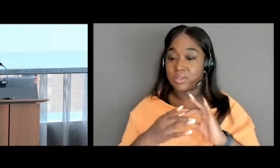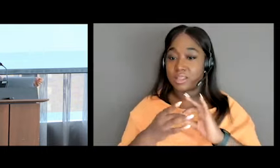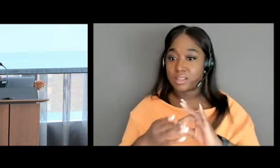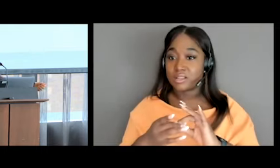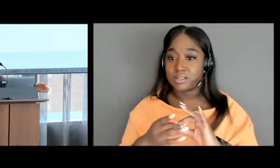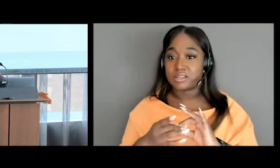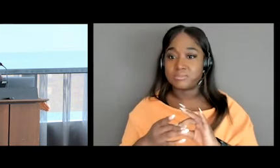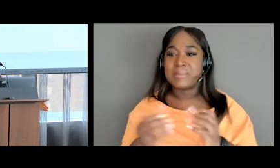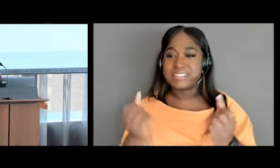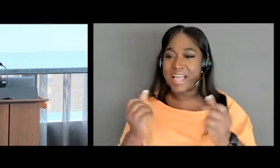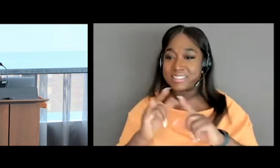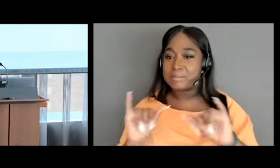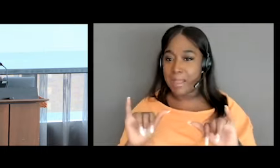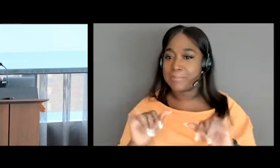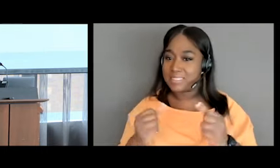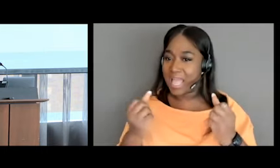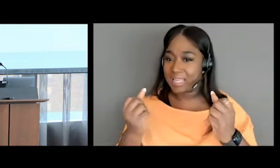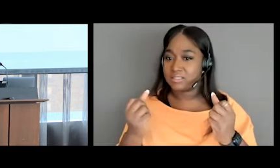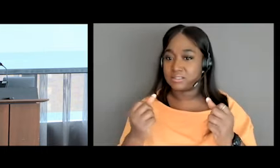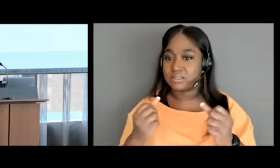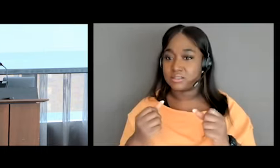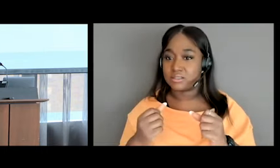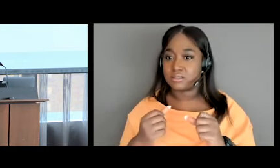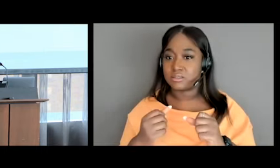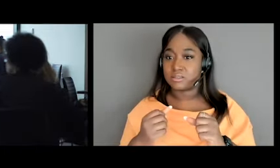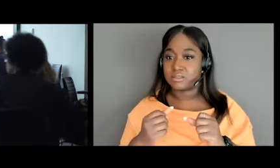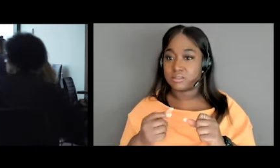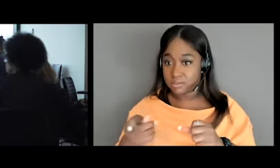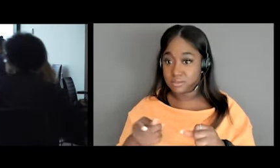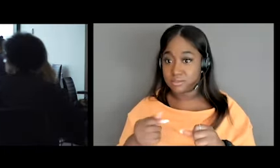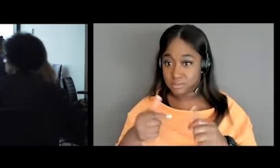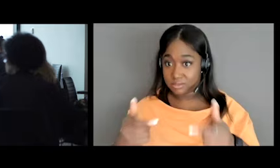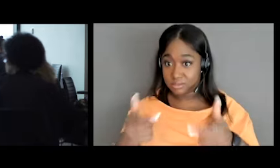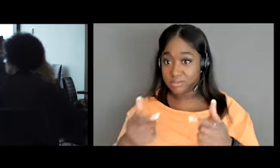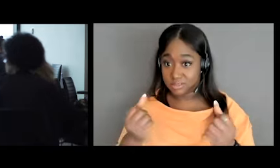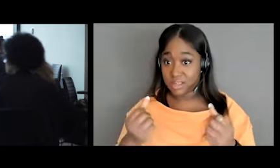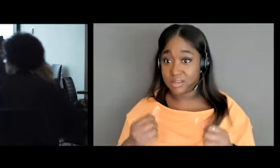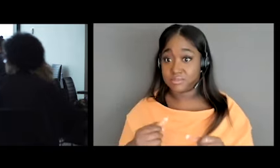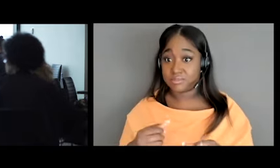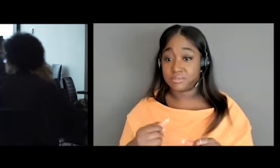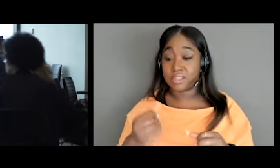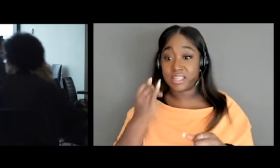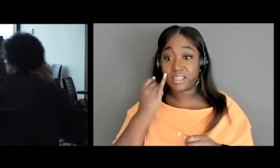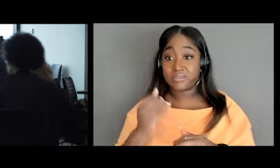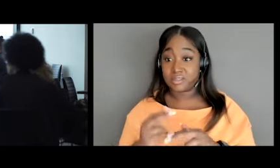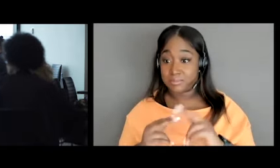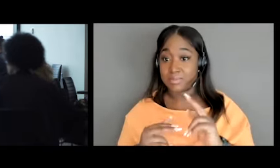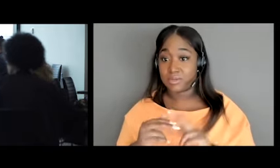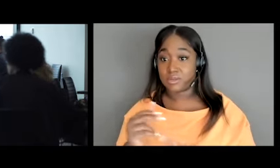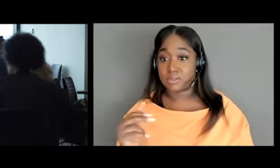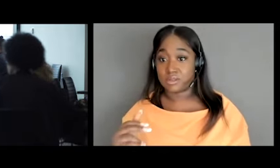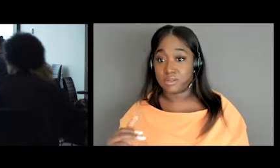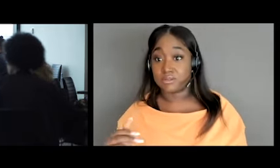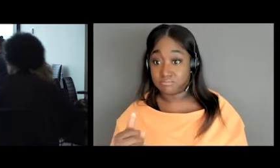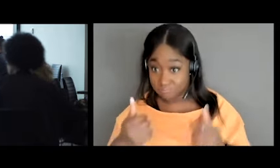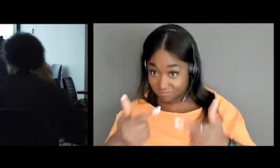failing versus something that's already there in place. And if they had built a ramp that could have replaced that elevator, for example,